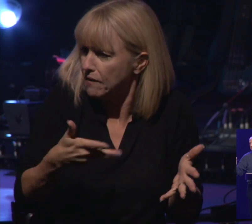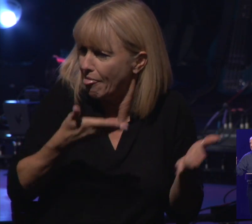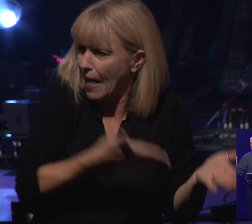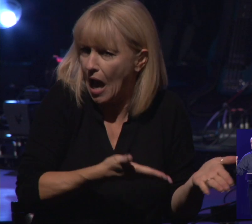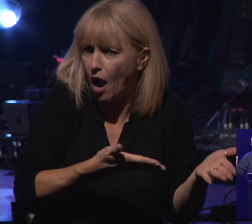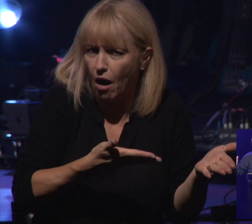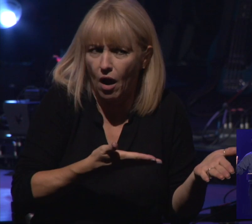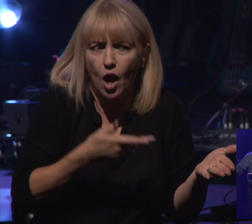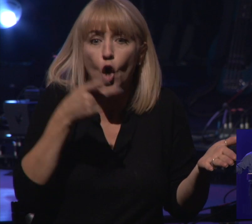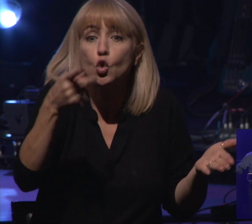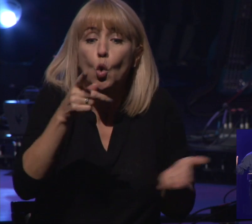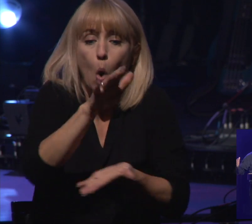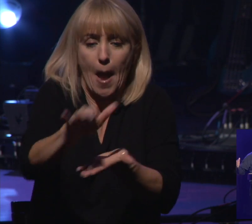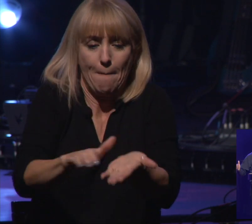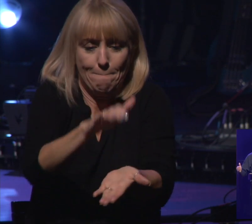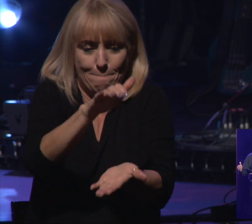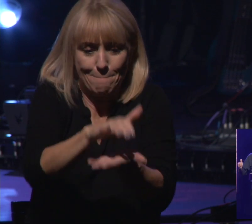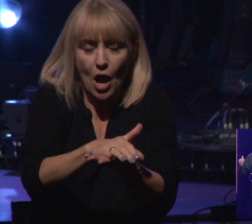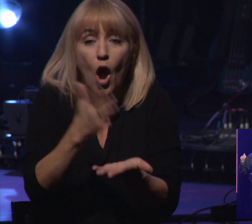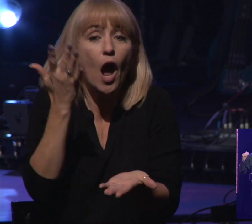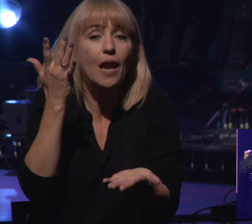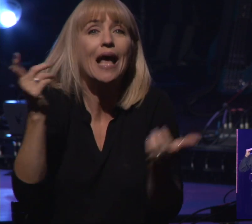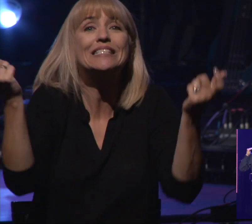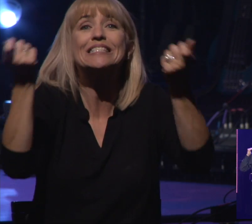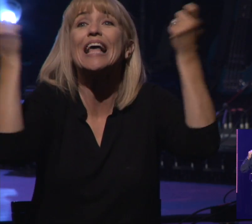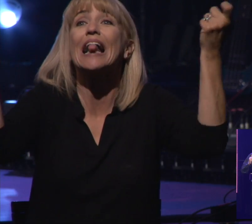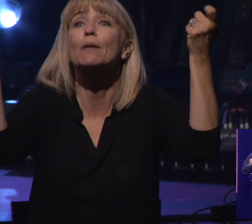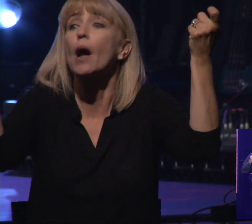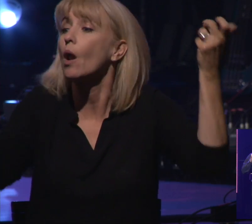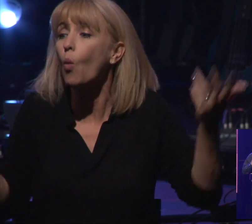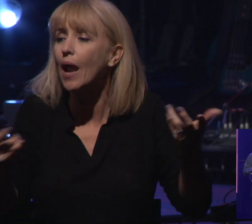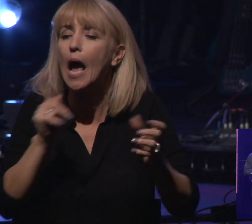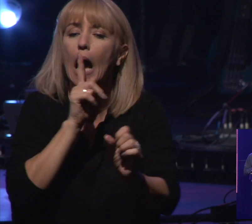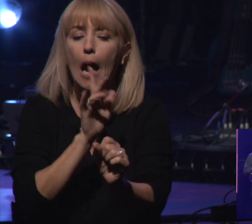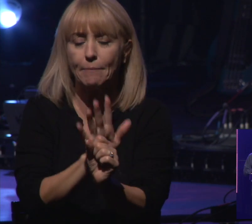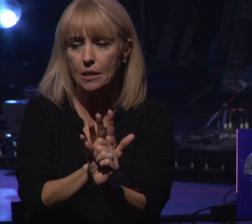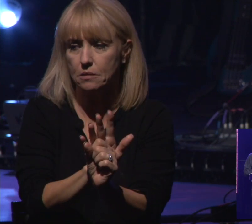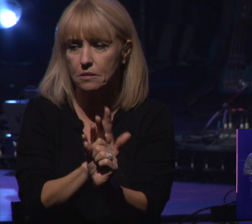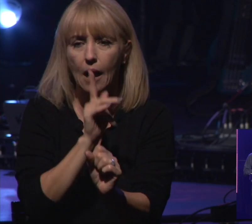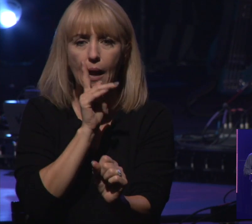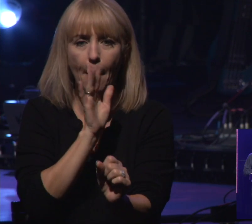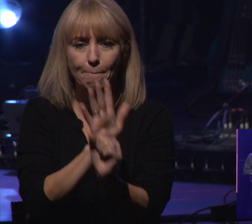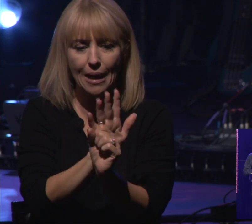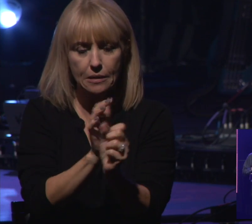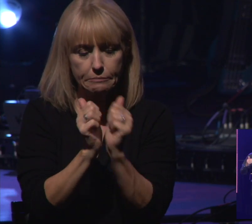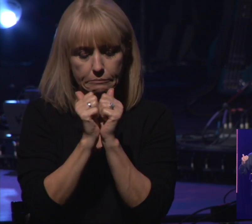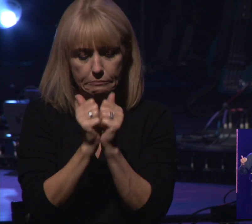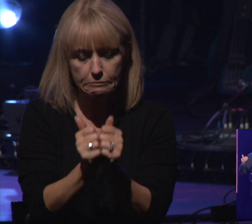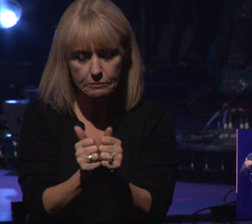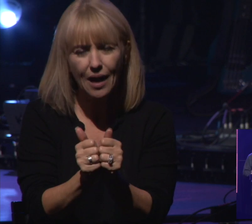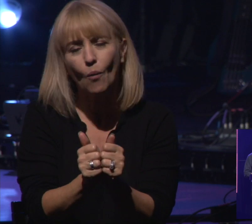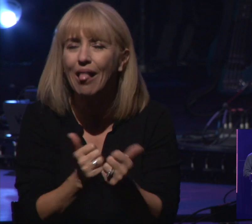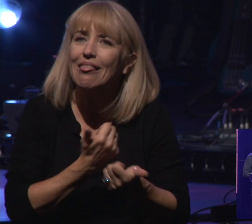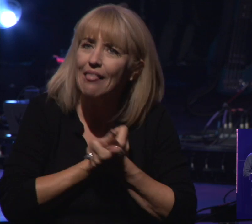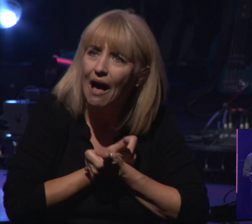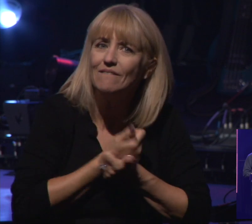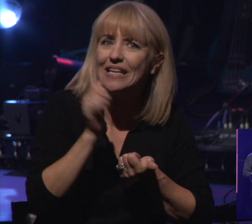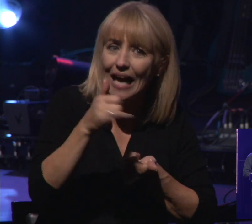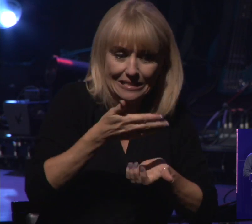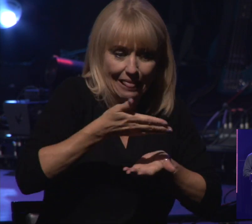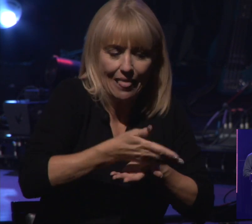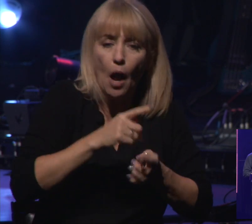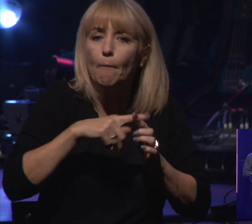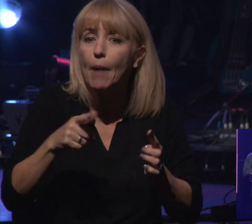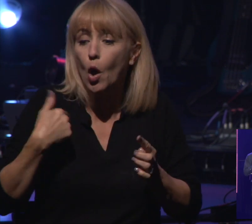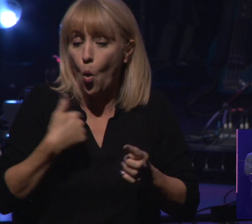people that love each other. But when you come on that day, it's because this couple is going to commit their lives together. Of course, it's based upon